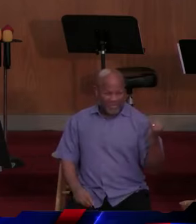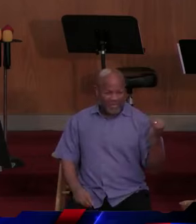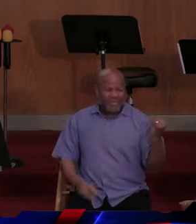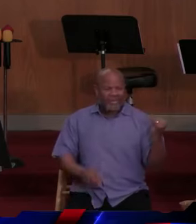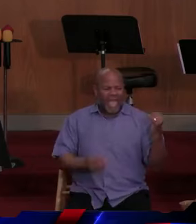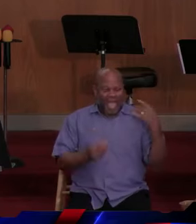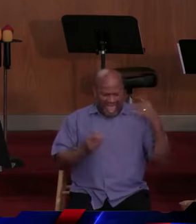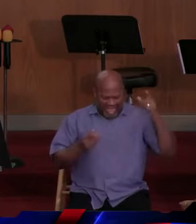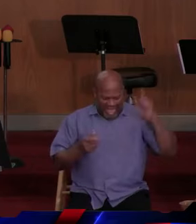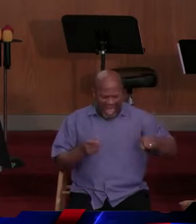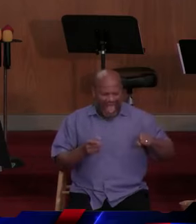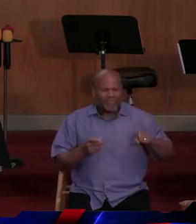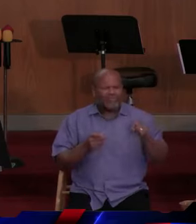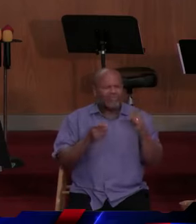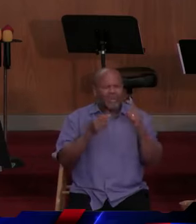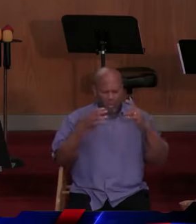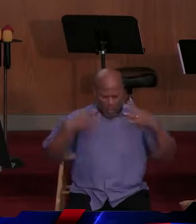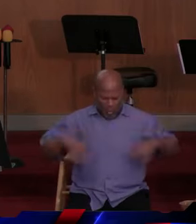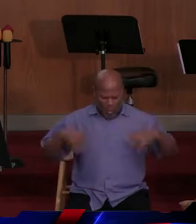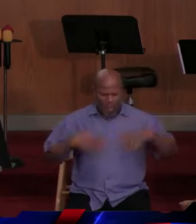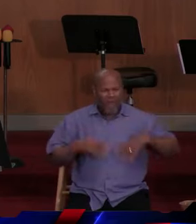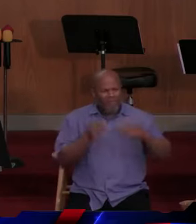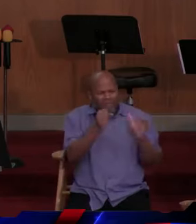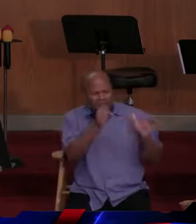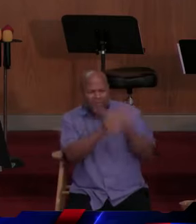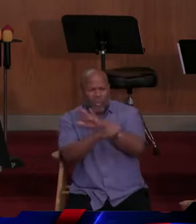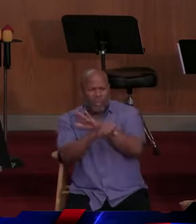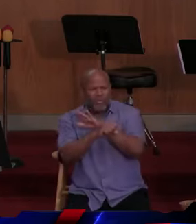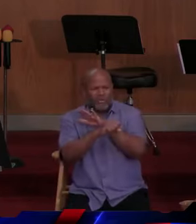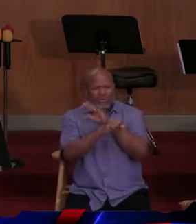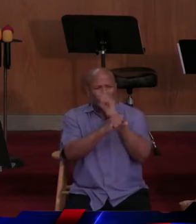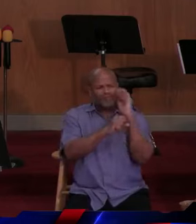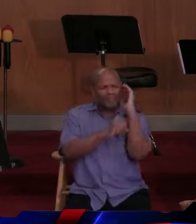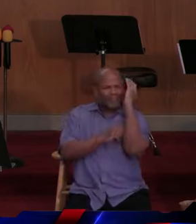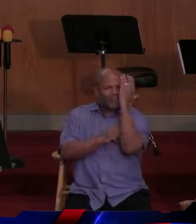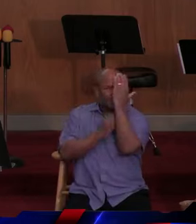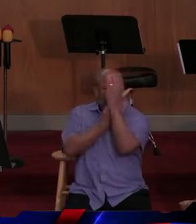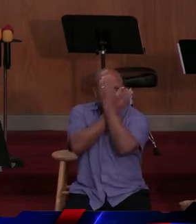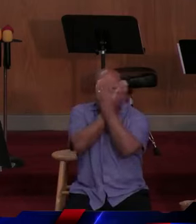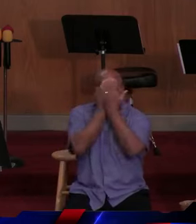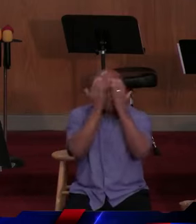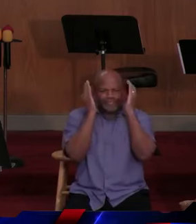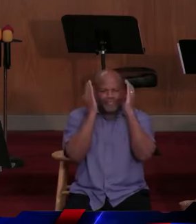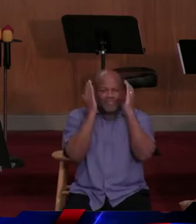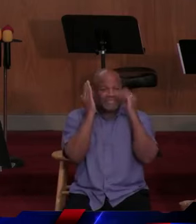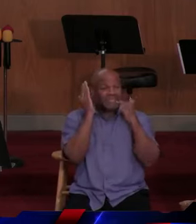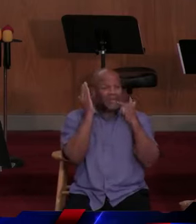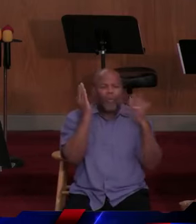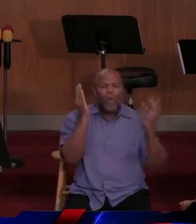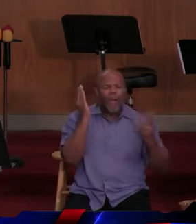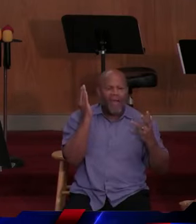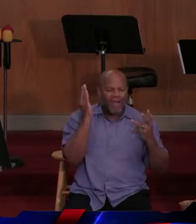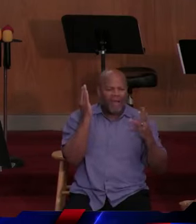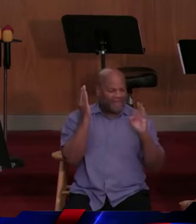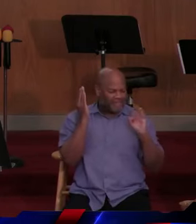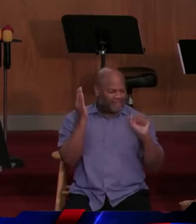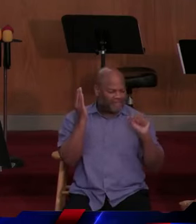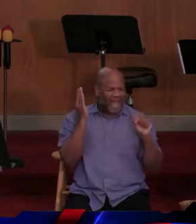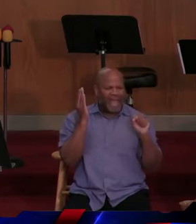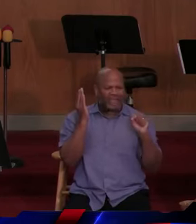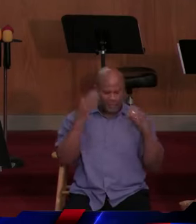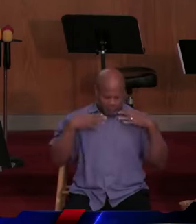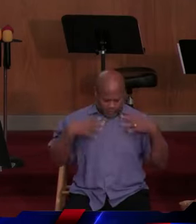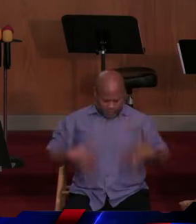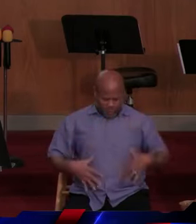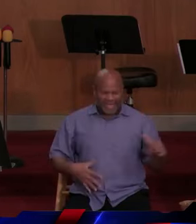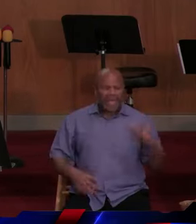full disguises to go knock on doors. They said he would put on a fat suit like the Nutty Professor,